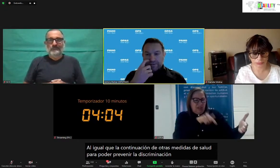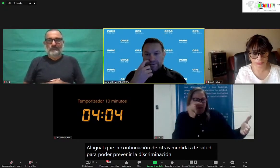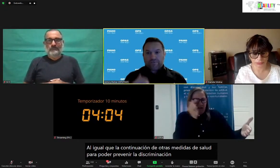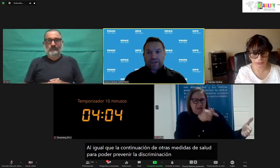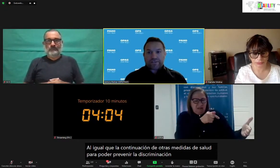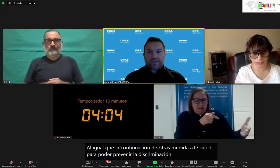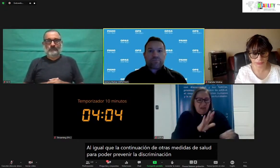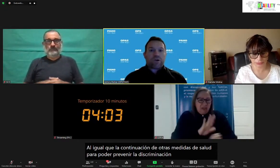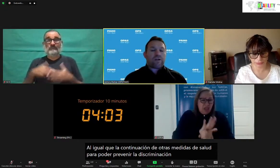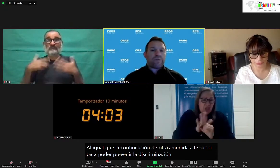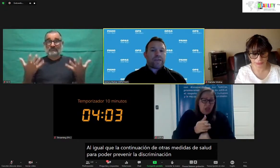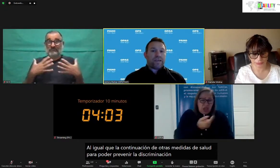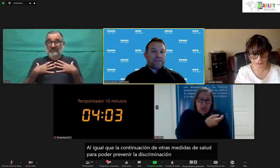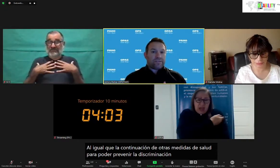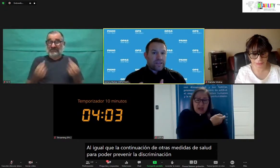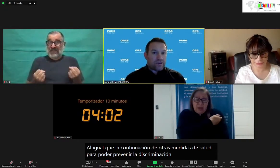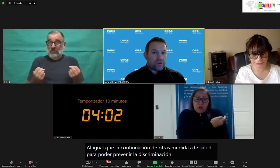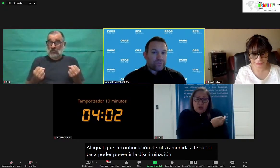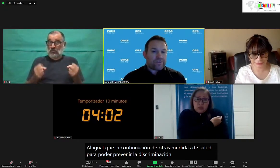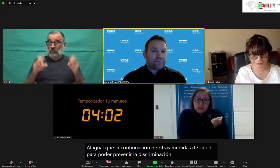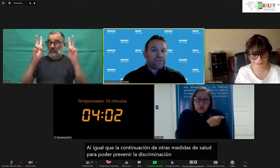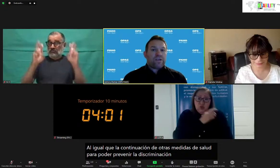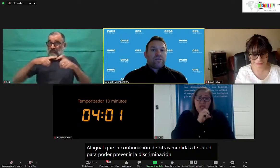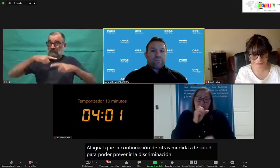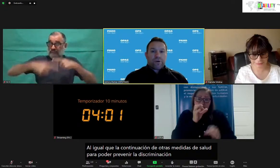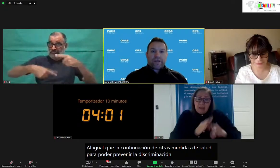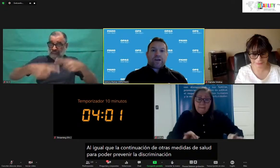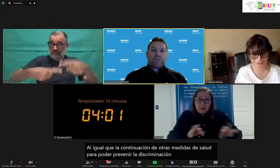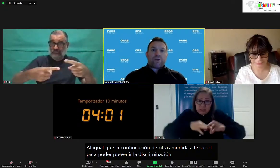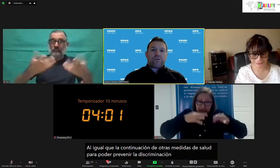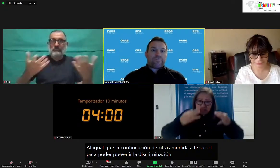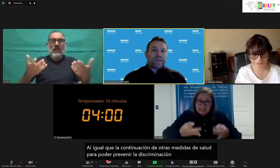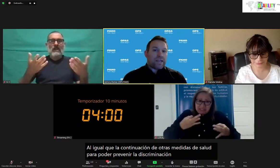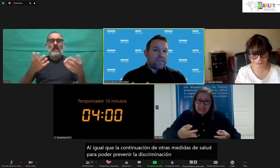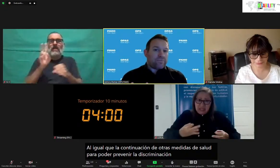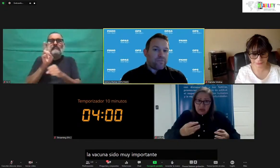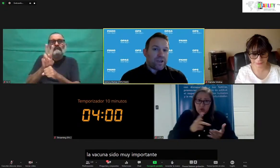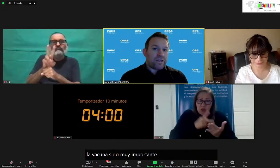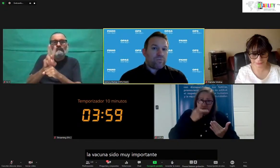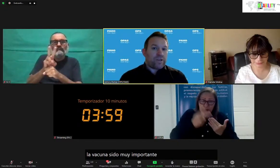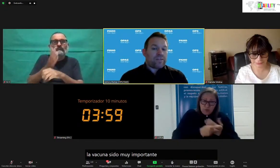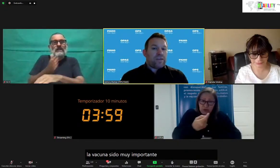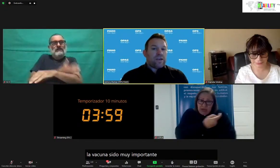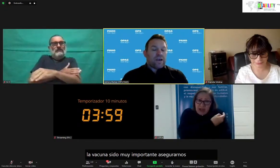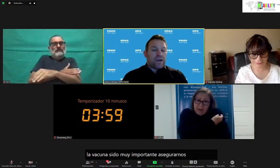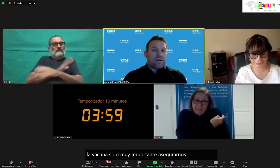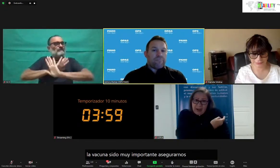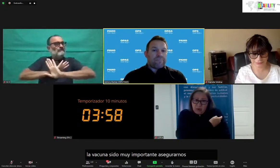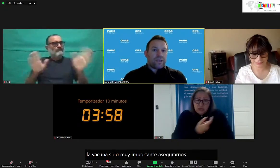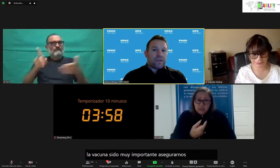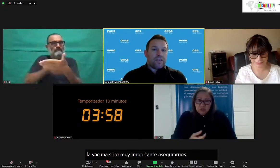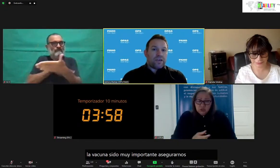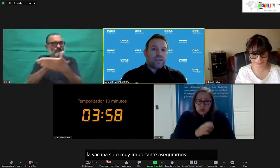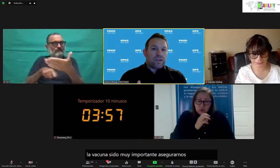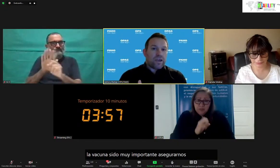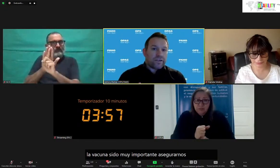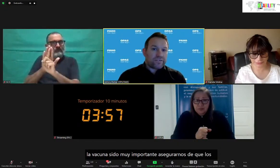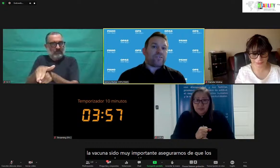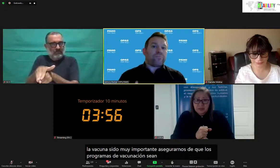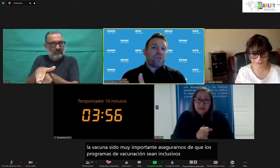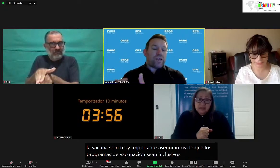sure that vaccine programming is inclusive that public health programming is provided with um